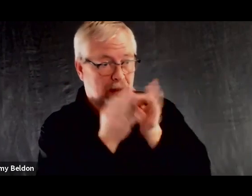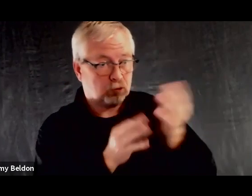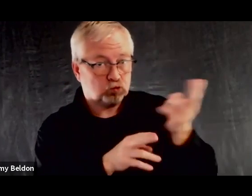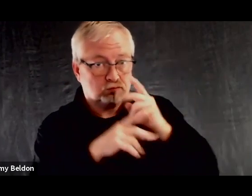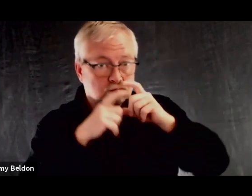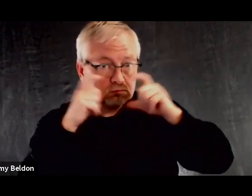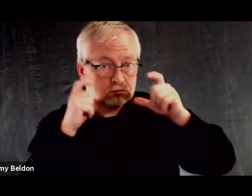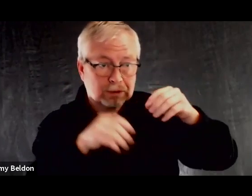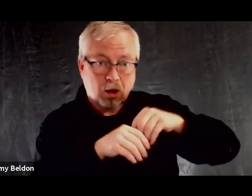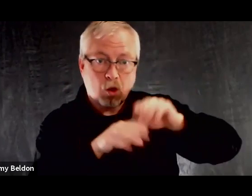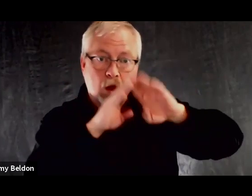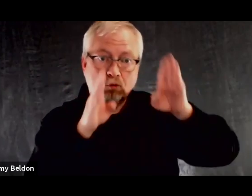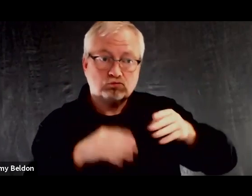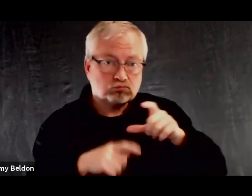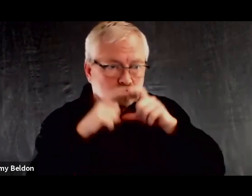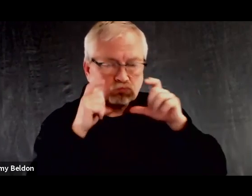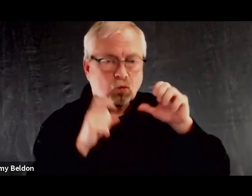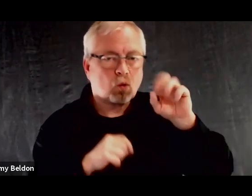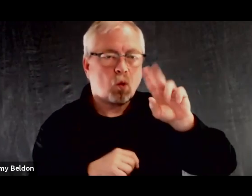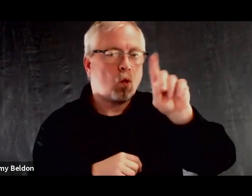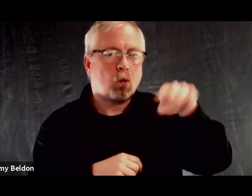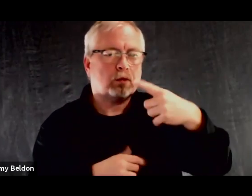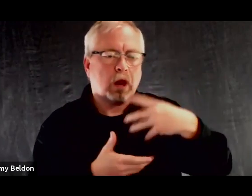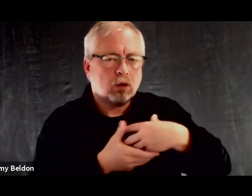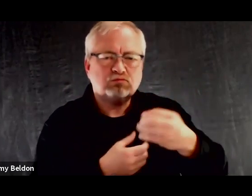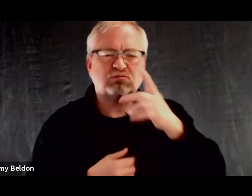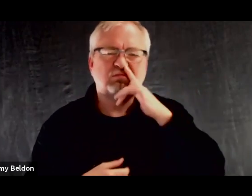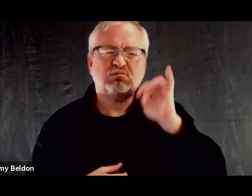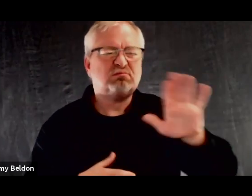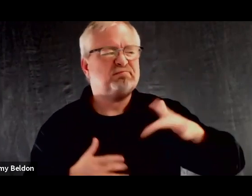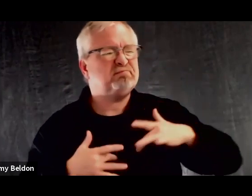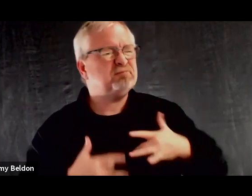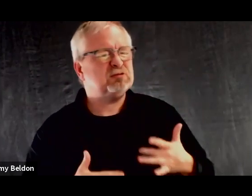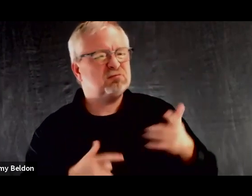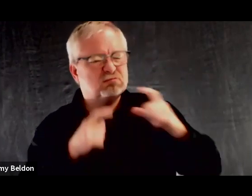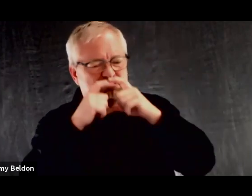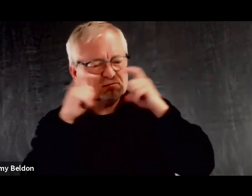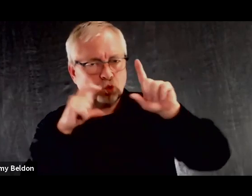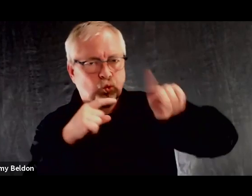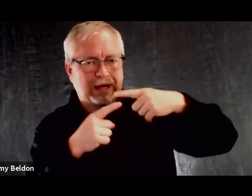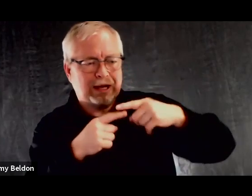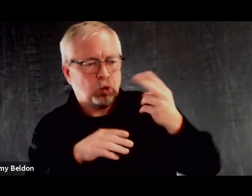terms of wearing masks, when to absolutely try and wear them?